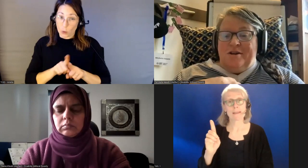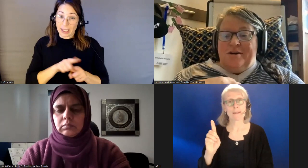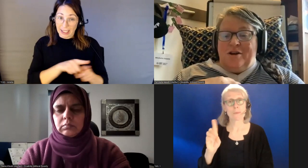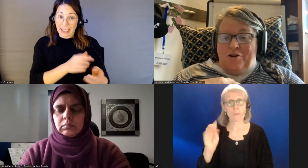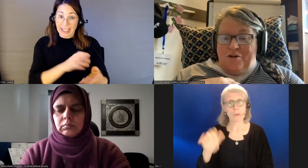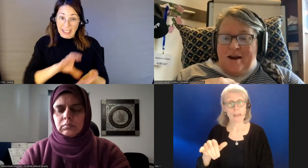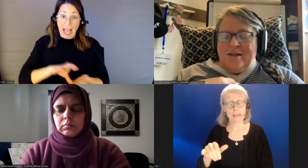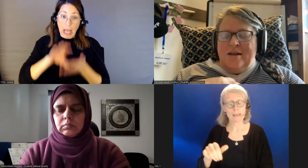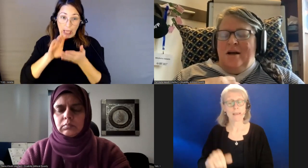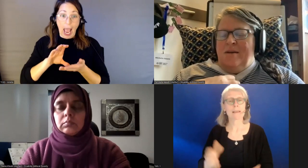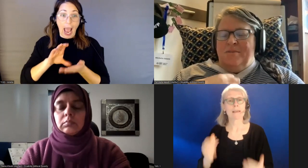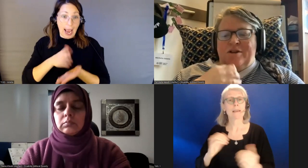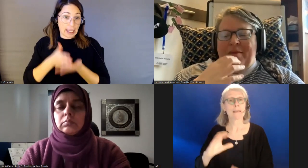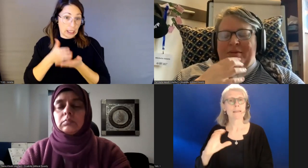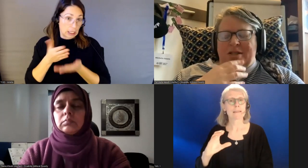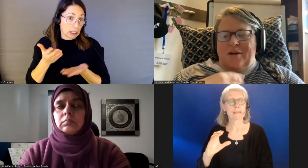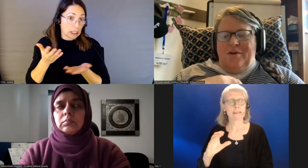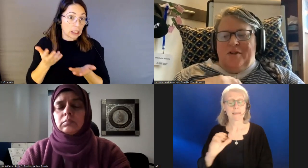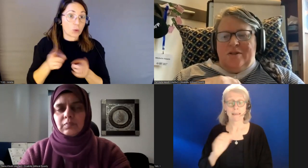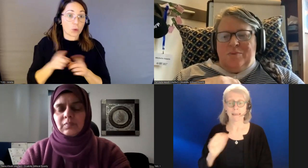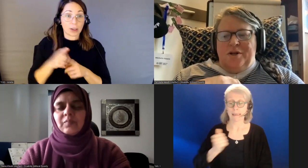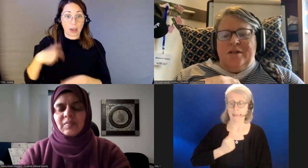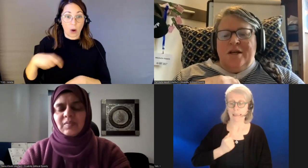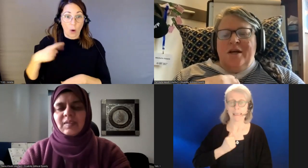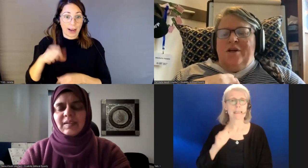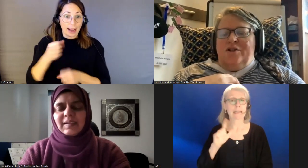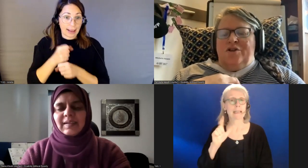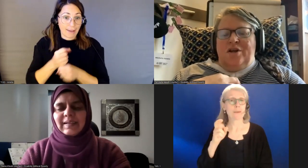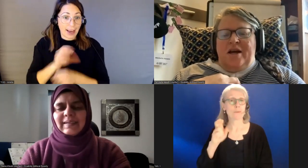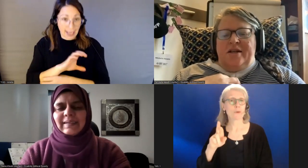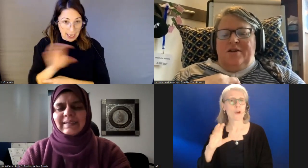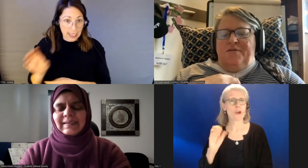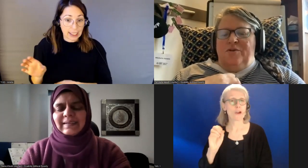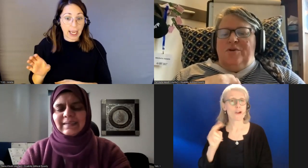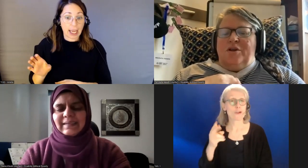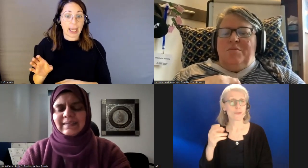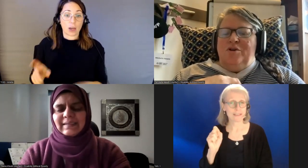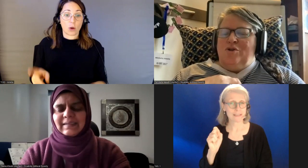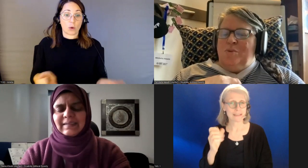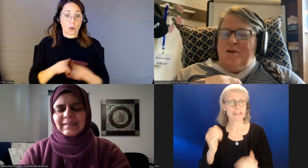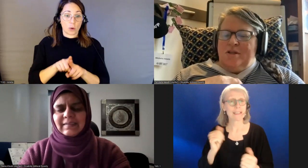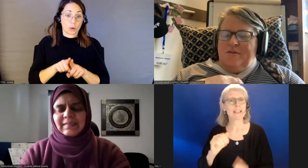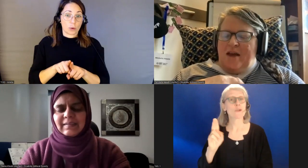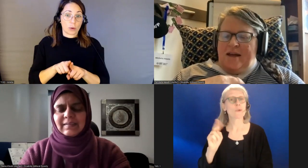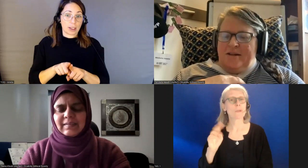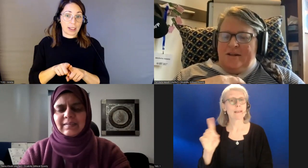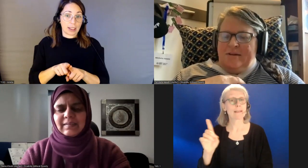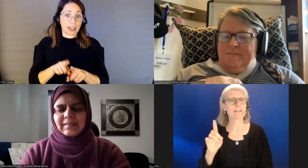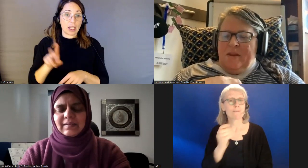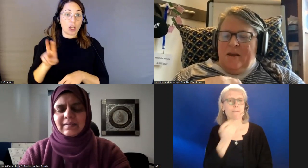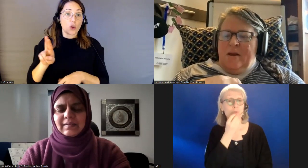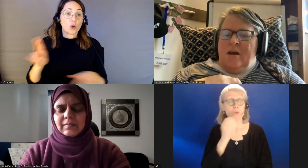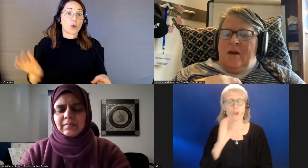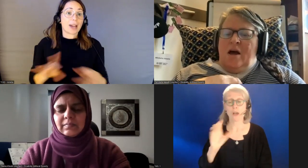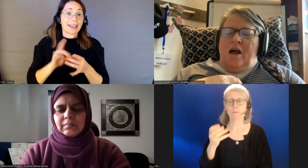Labour Congress, I'm sorry, I'm slipping over these words, to United Food and Commercial Workers of